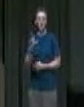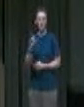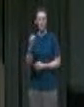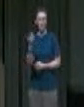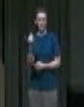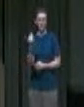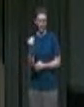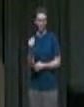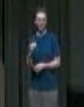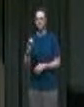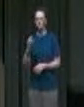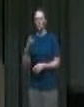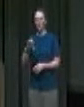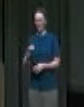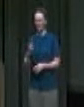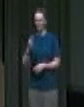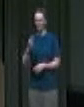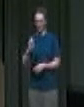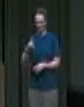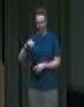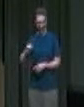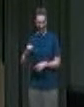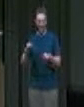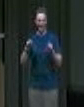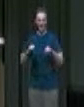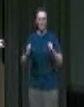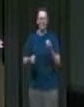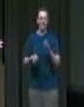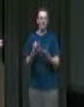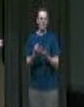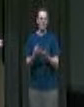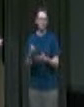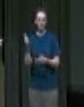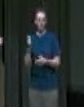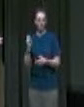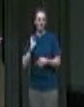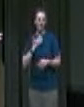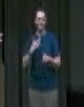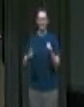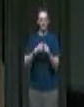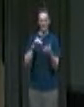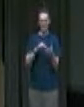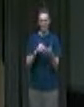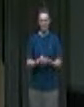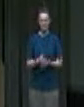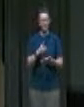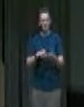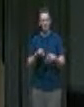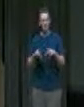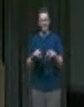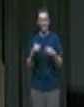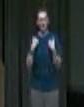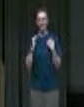2015, Ohio EPA was able to fund our first study, and for some folks, we had our really first